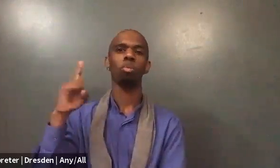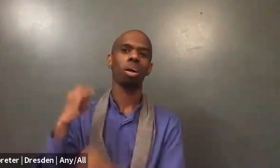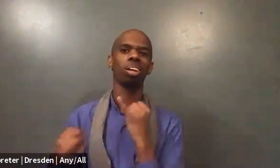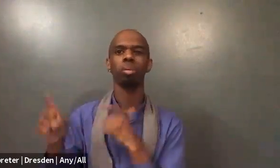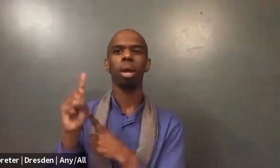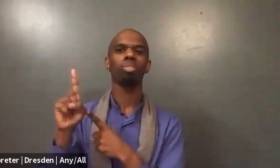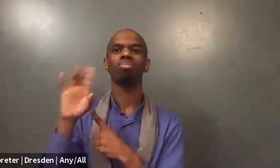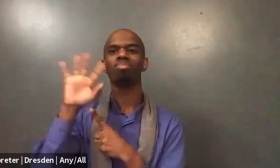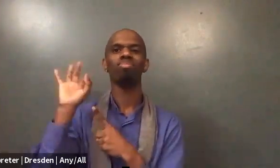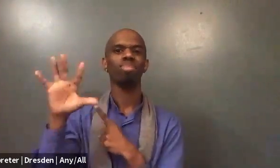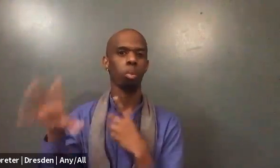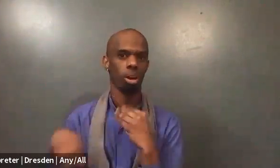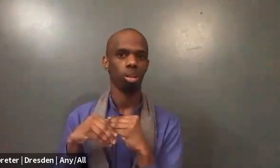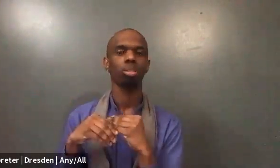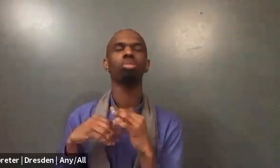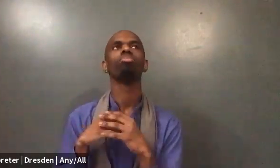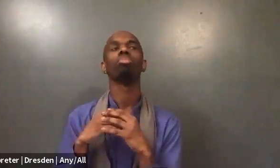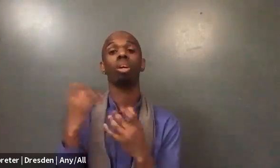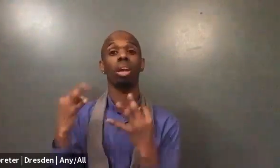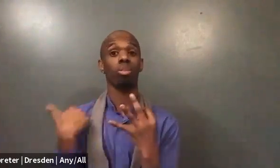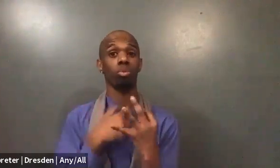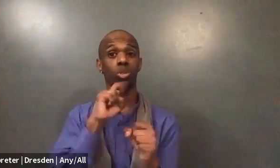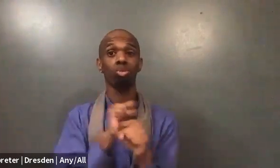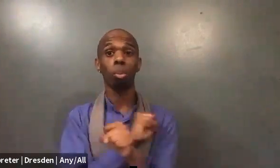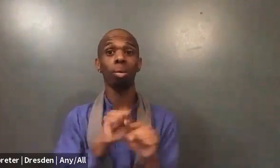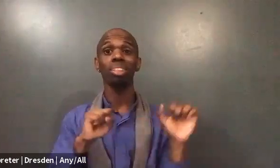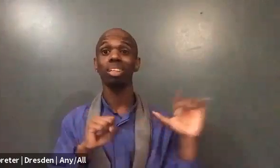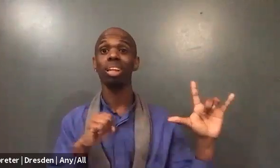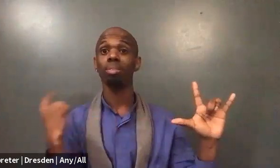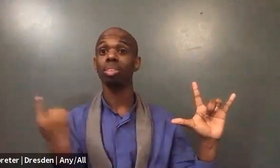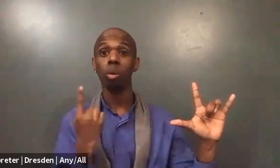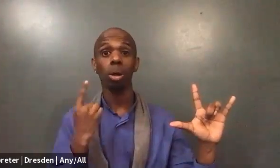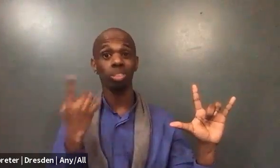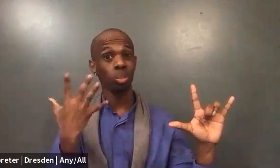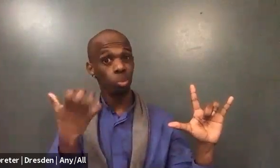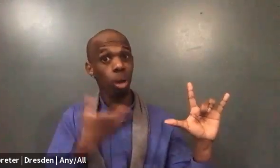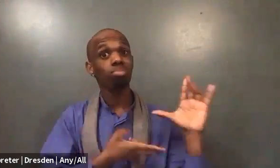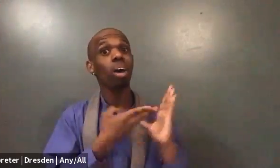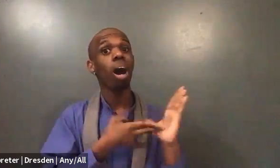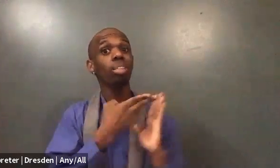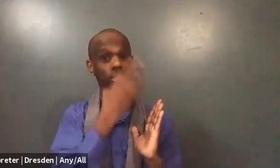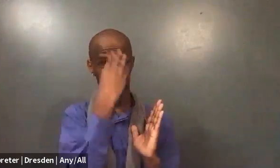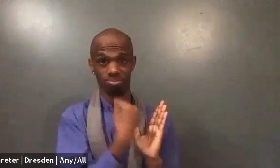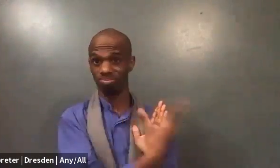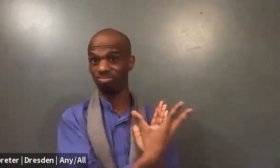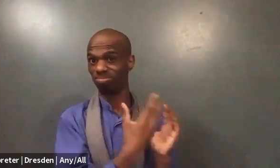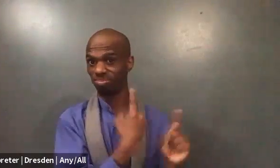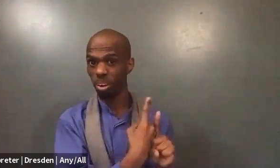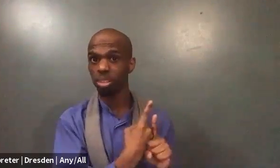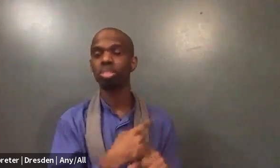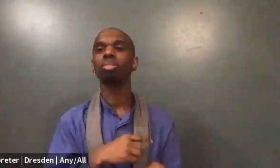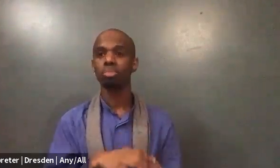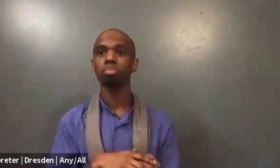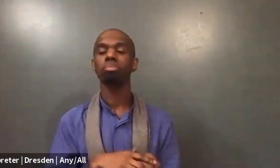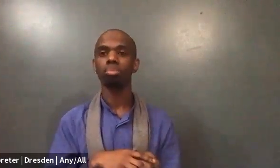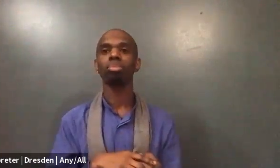like, if we really love somebody, we're going to tell them the truth, right? That not like, I